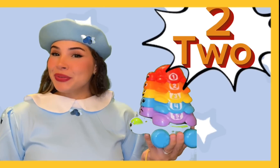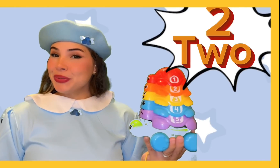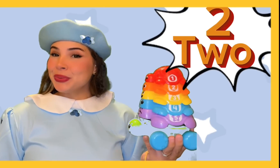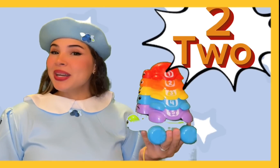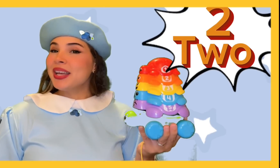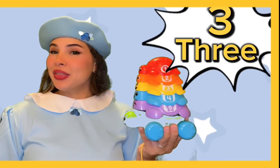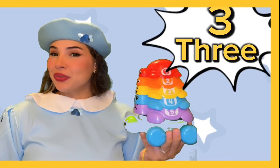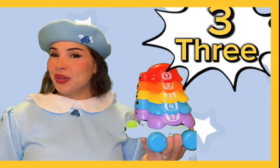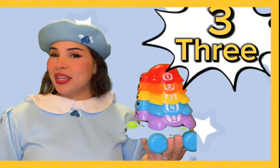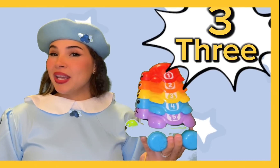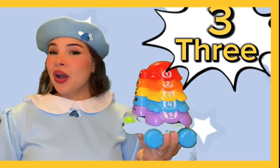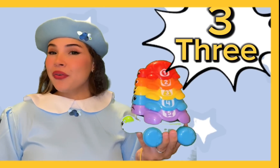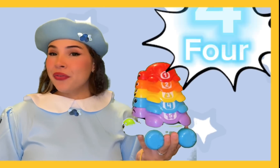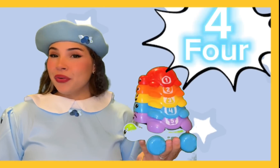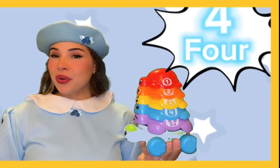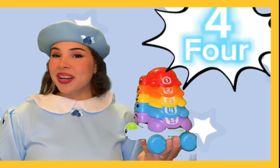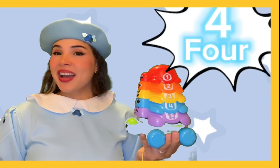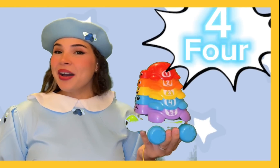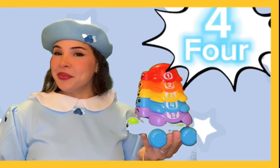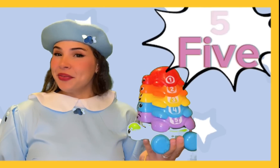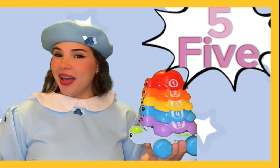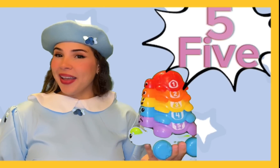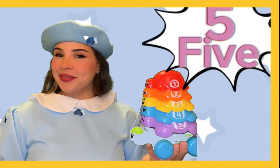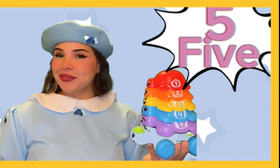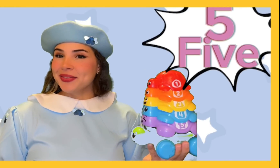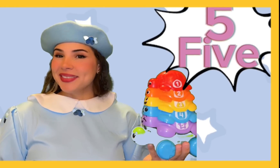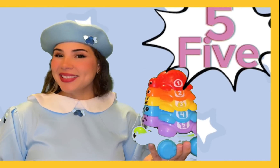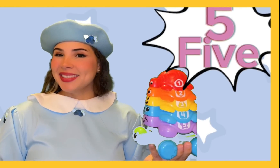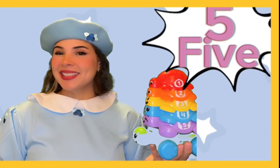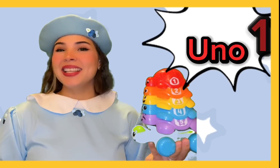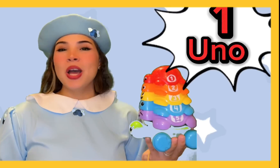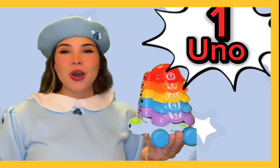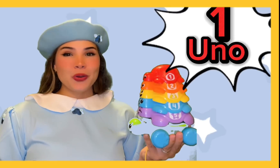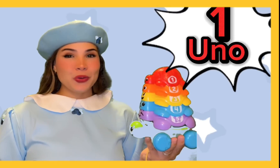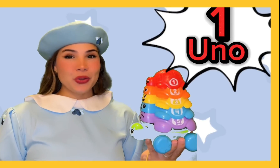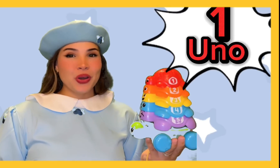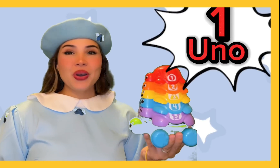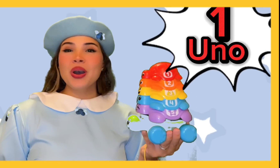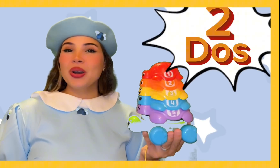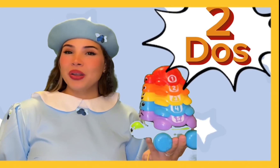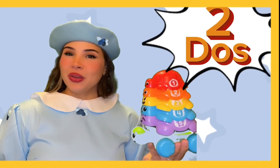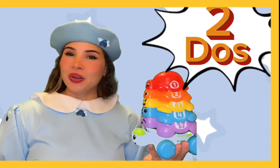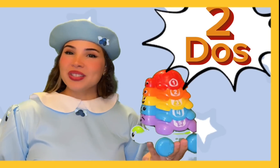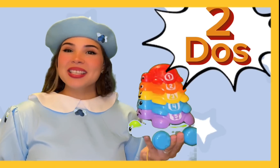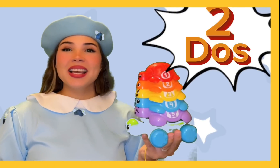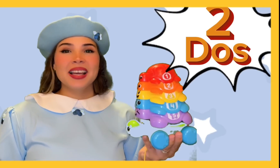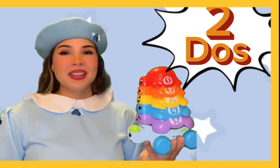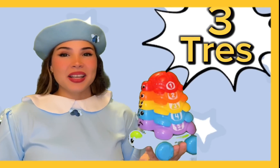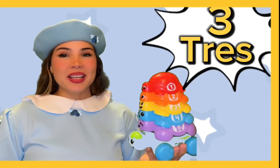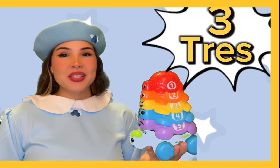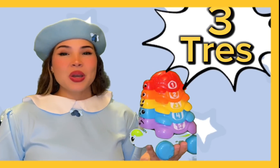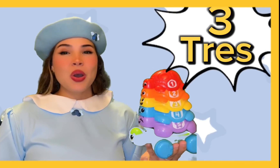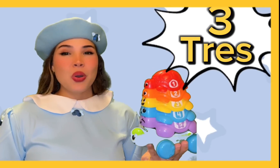2, 3, 4, 5. 1, 2, 3,